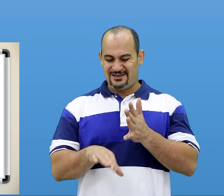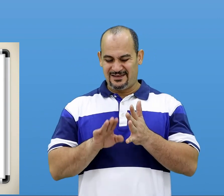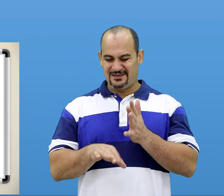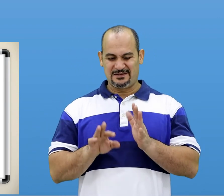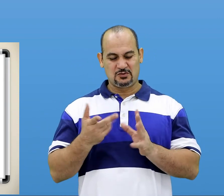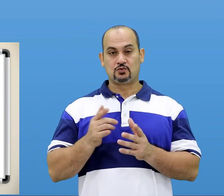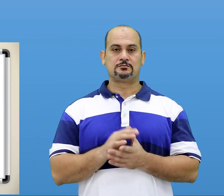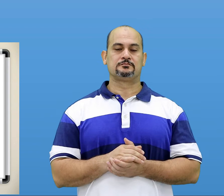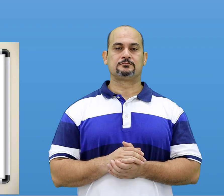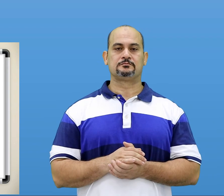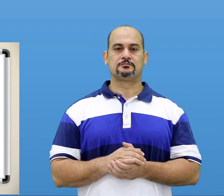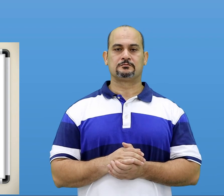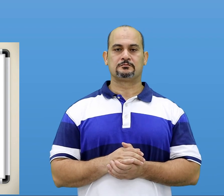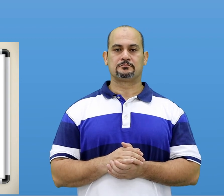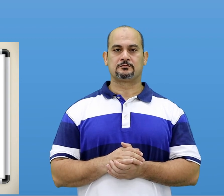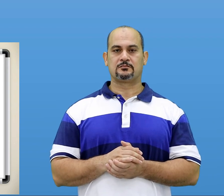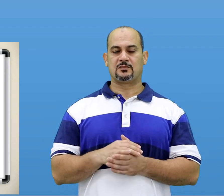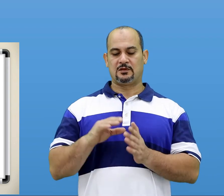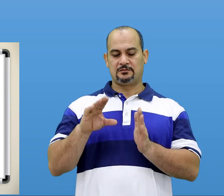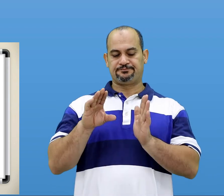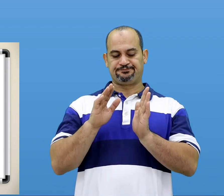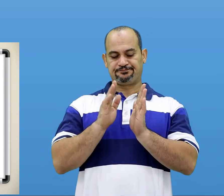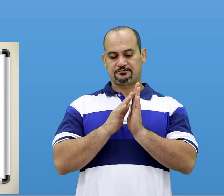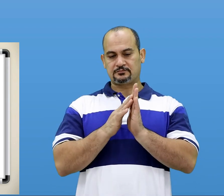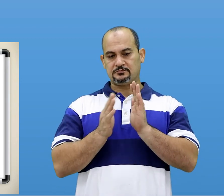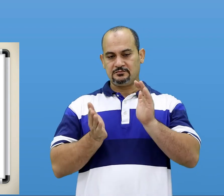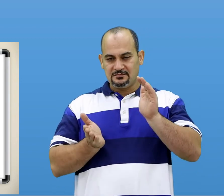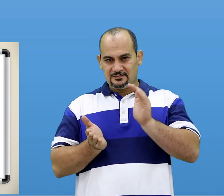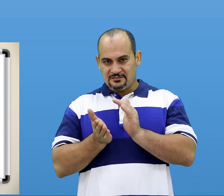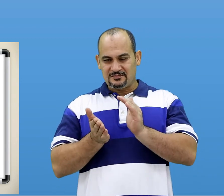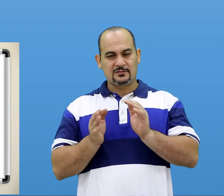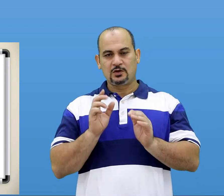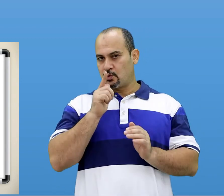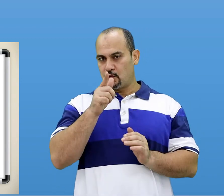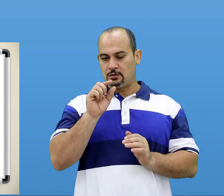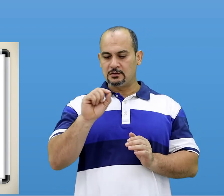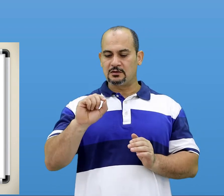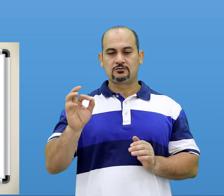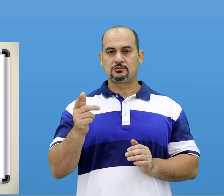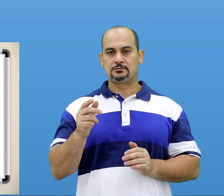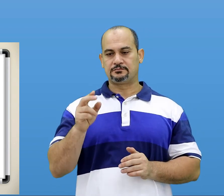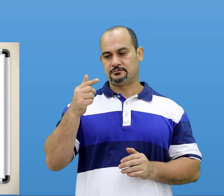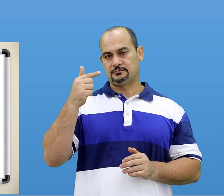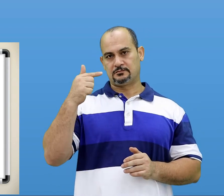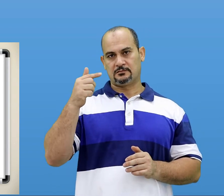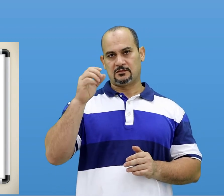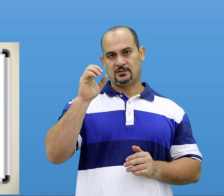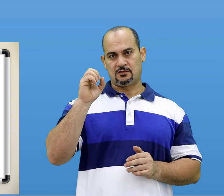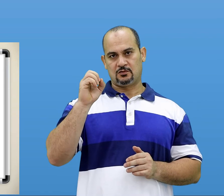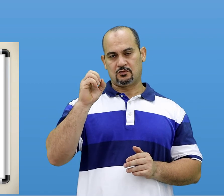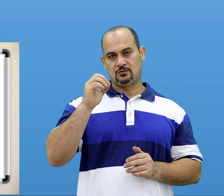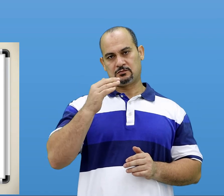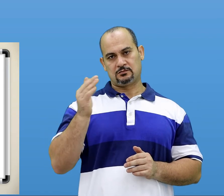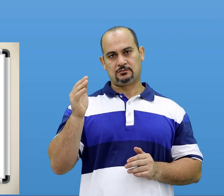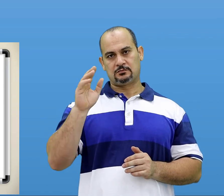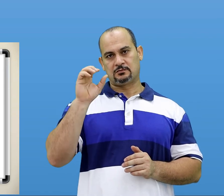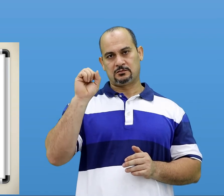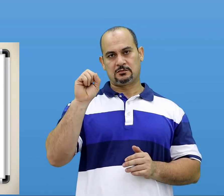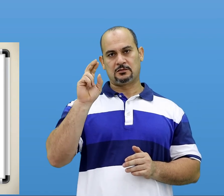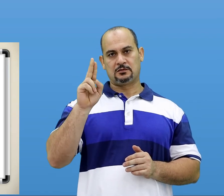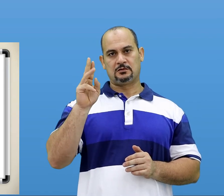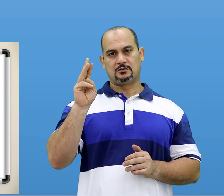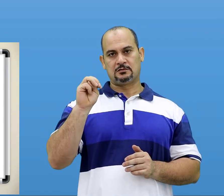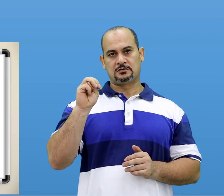sentence. You can summarize, to sum up, or to summarize the dazzling celebrations and